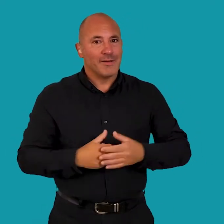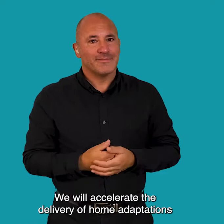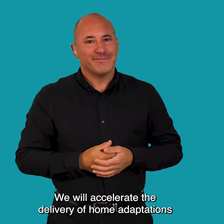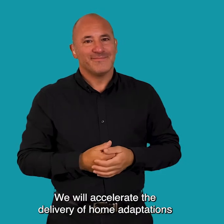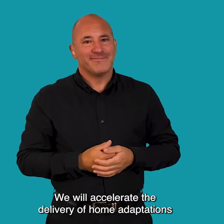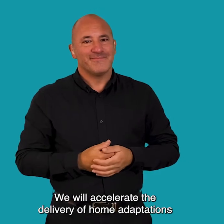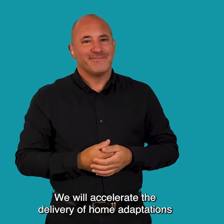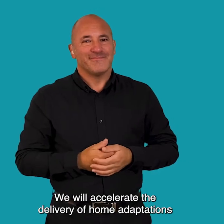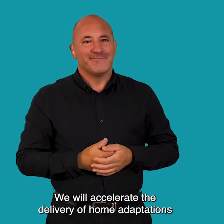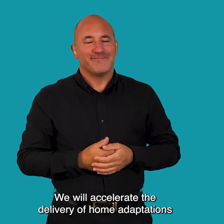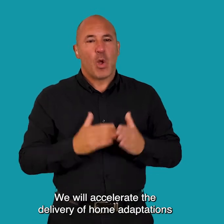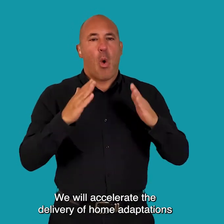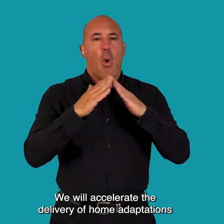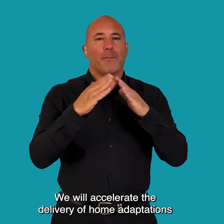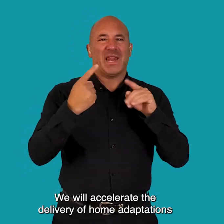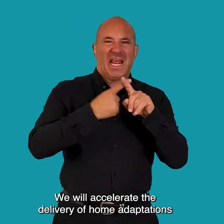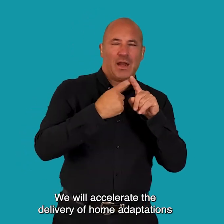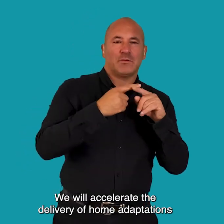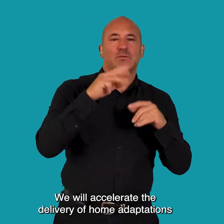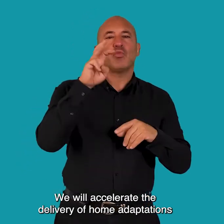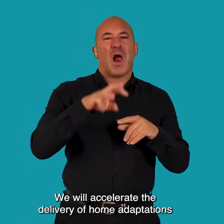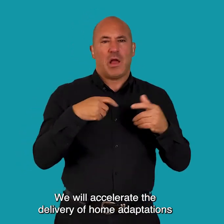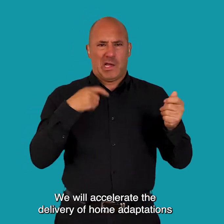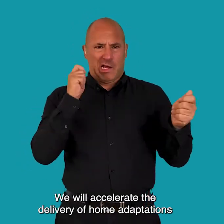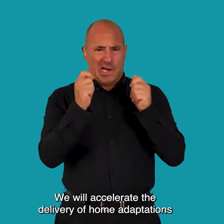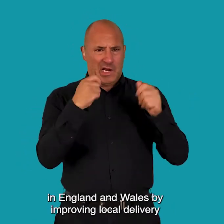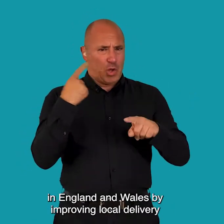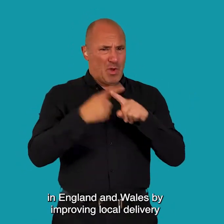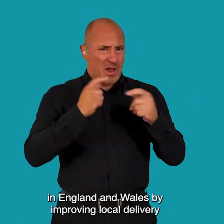will accelerate the delivery of home adaptations in England and